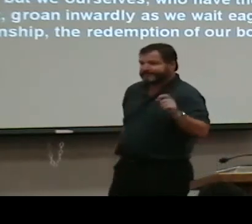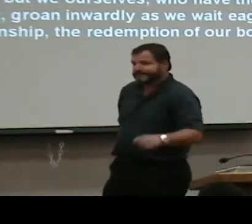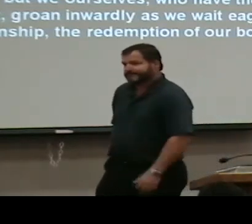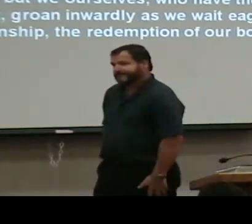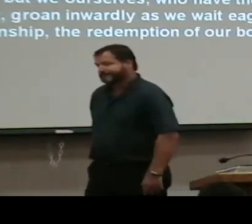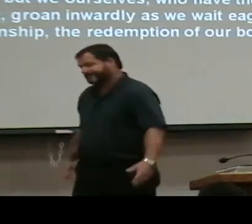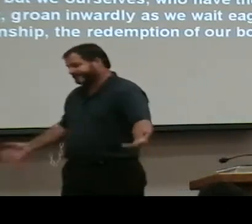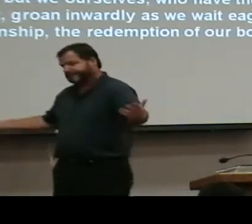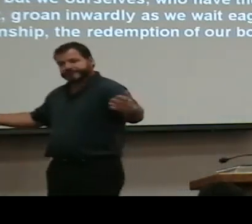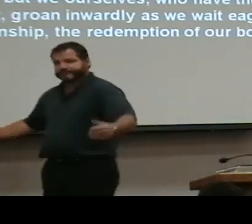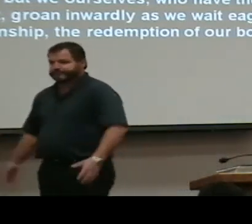Ready to go back to Phoenix.